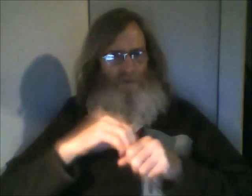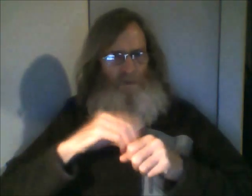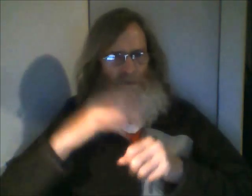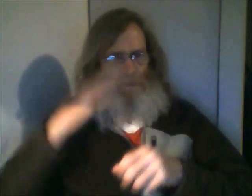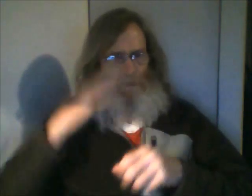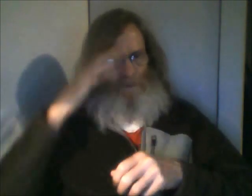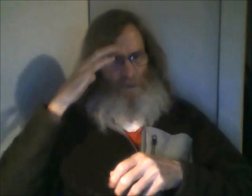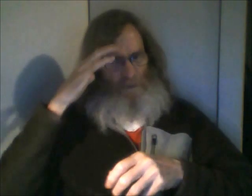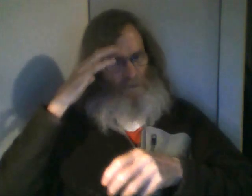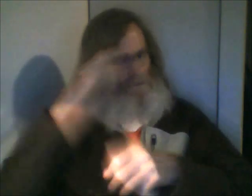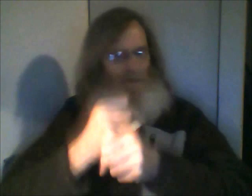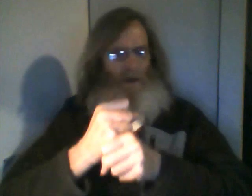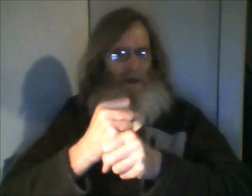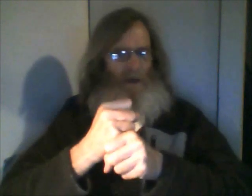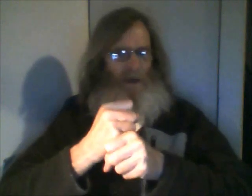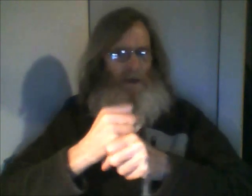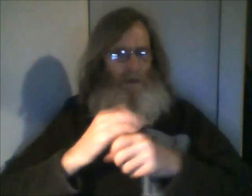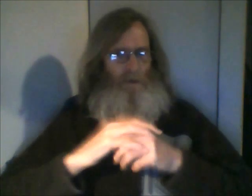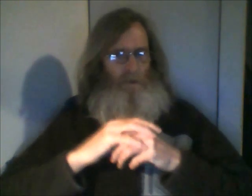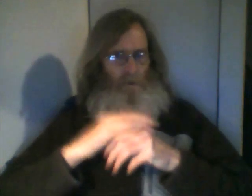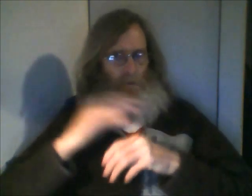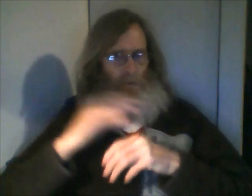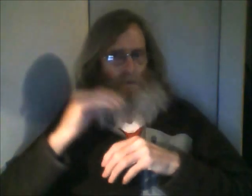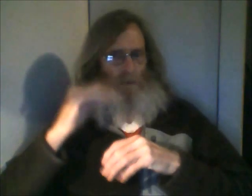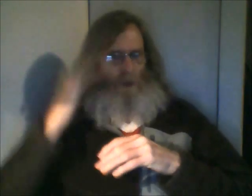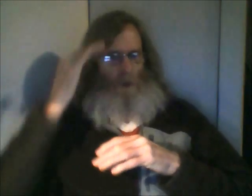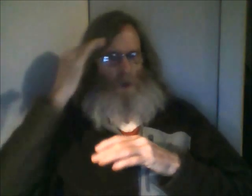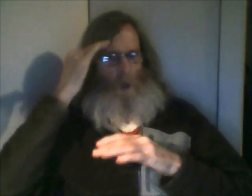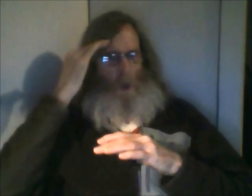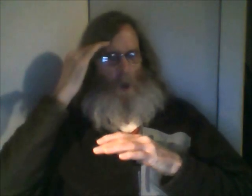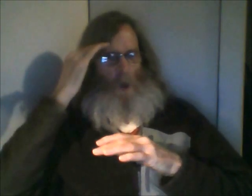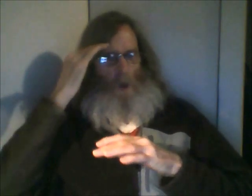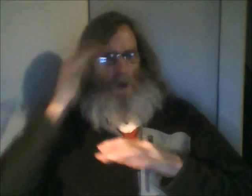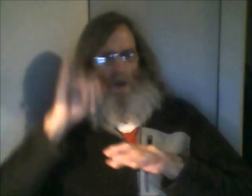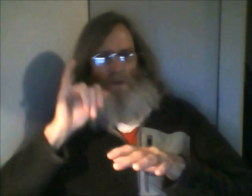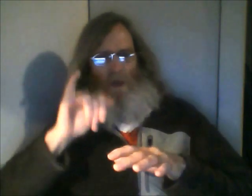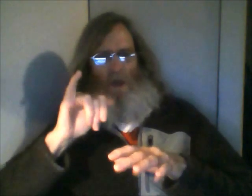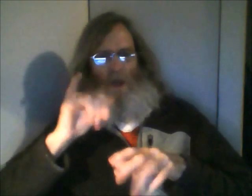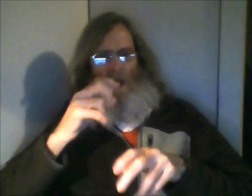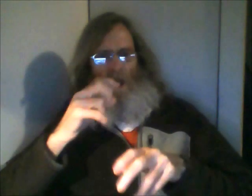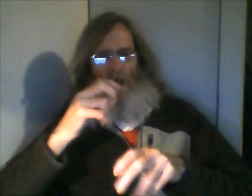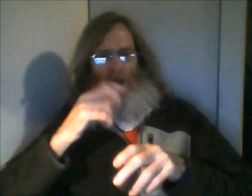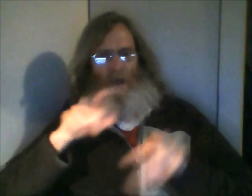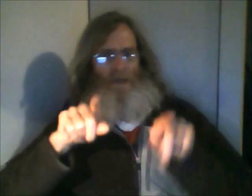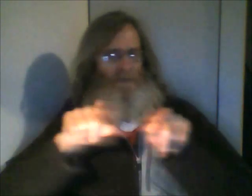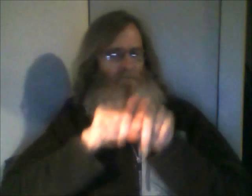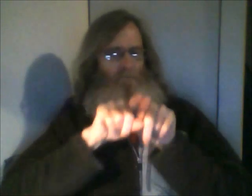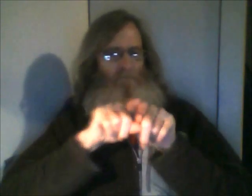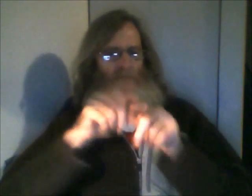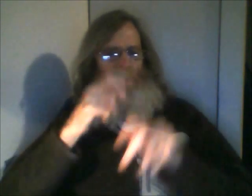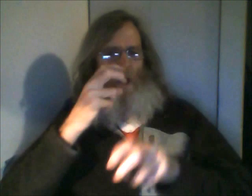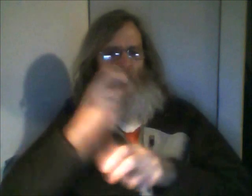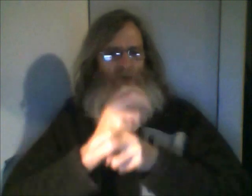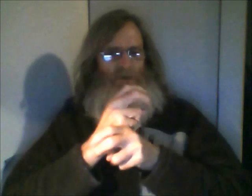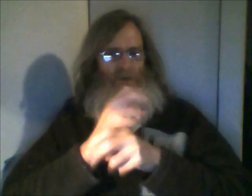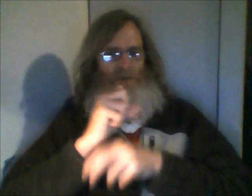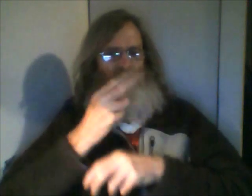Ask your broker about Intact Insurance Company. I'm there right now for Alaska, the last frontier, Sunday on